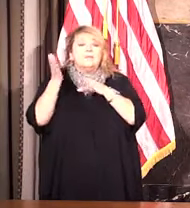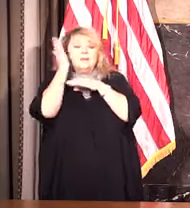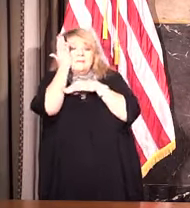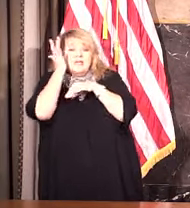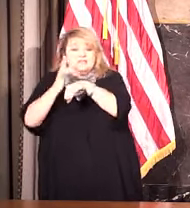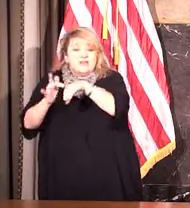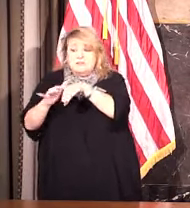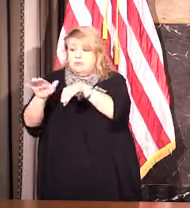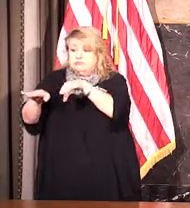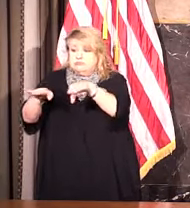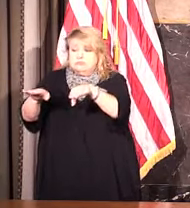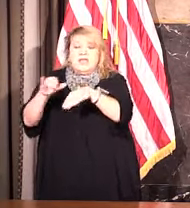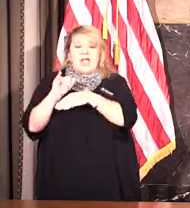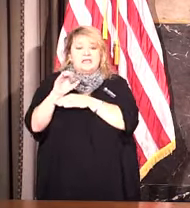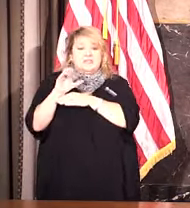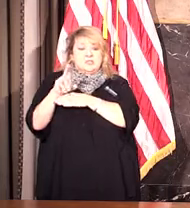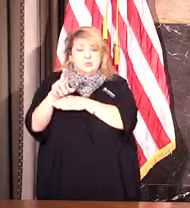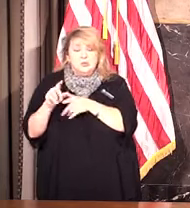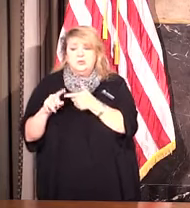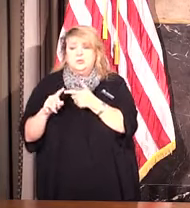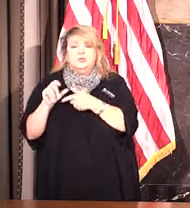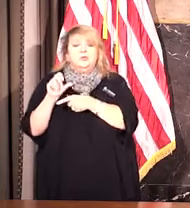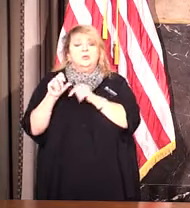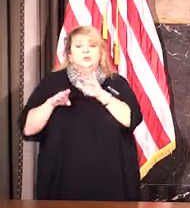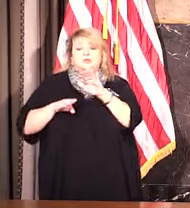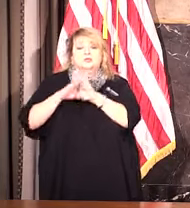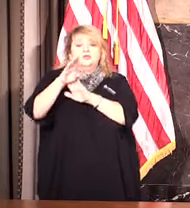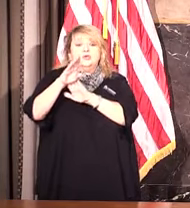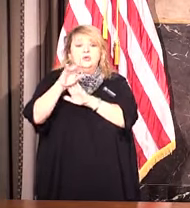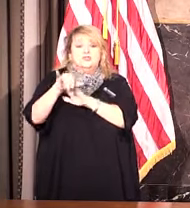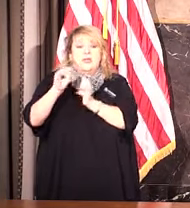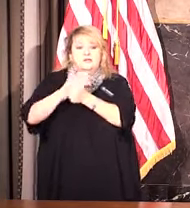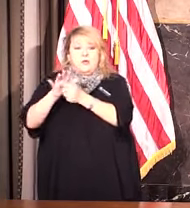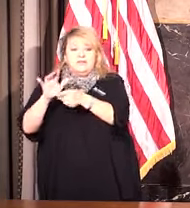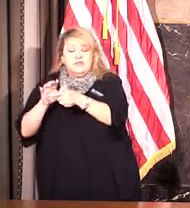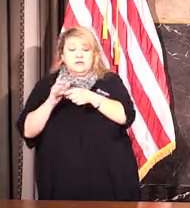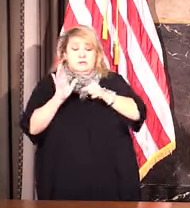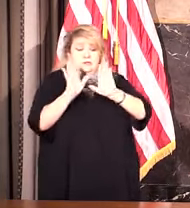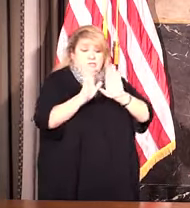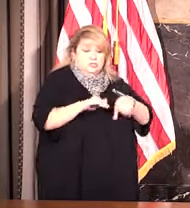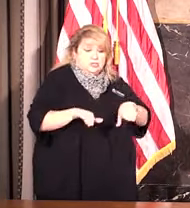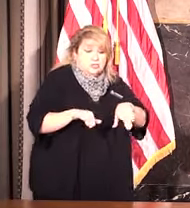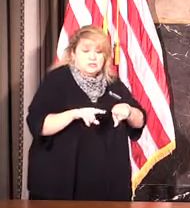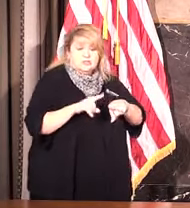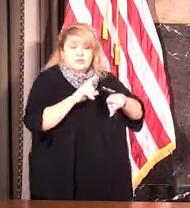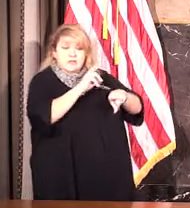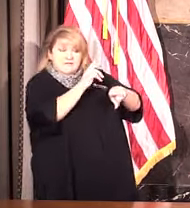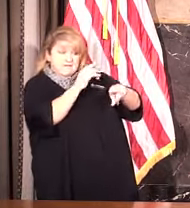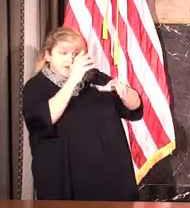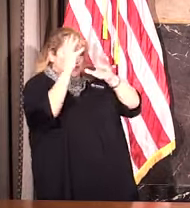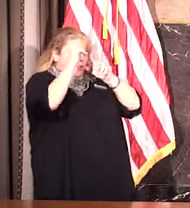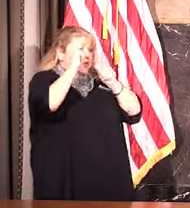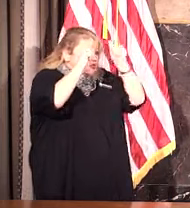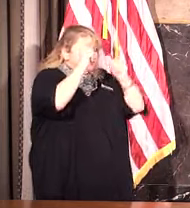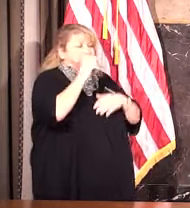beds, whether they're ICU beds or surge beds, whether they're adult beds or pediatric beds, all of those sorts of things.